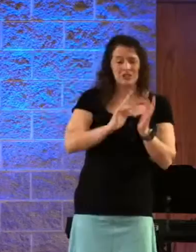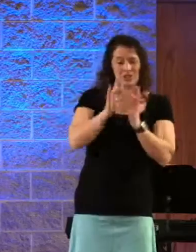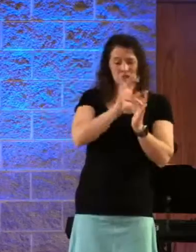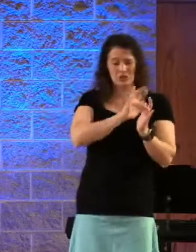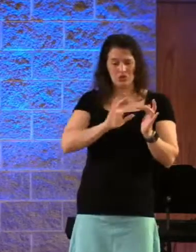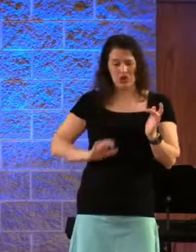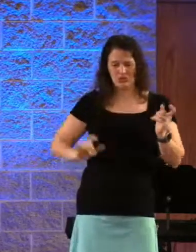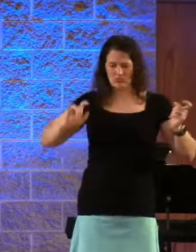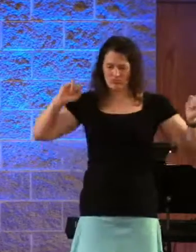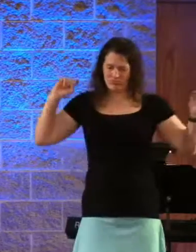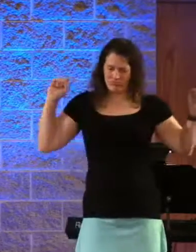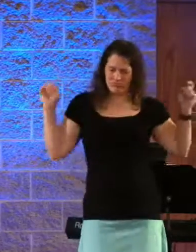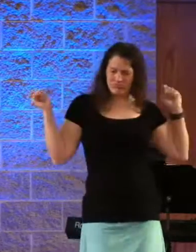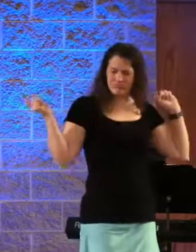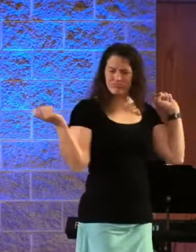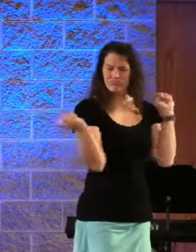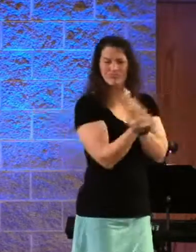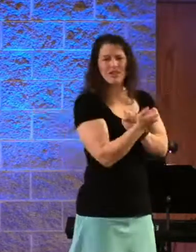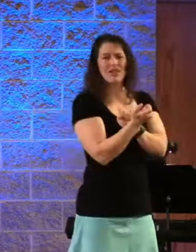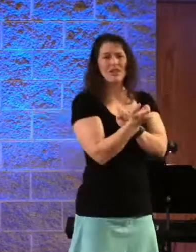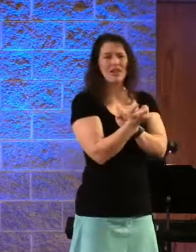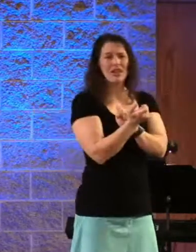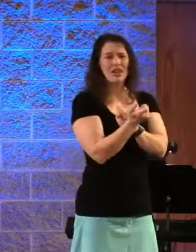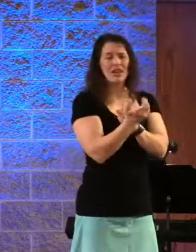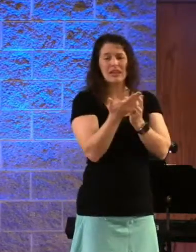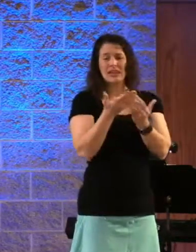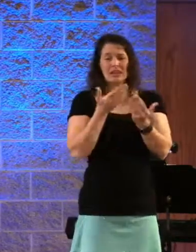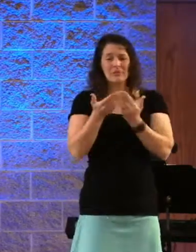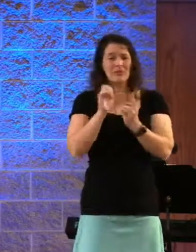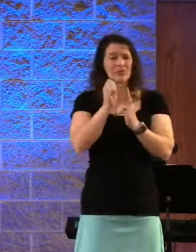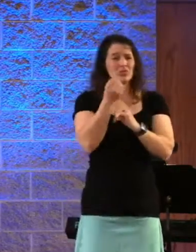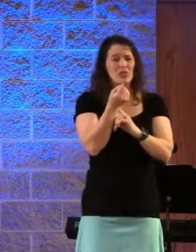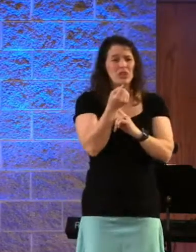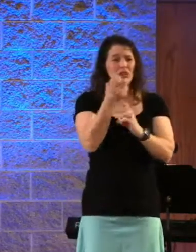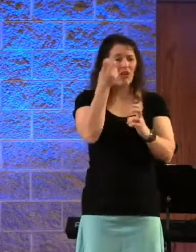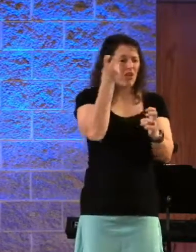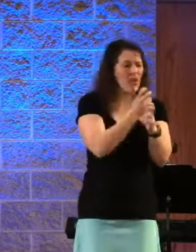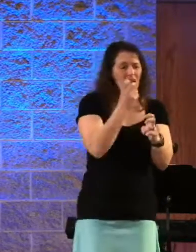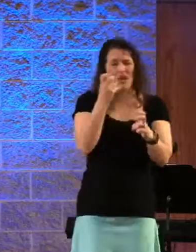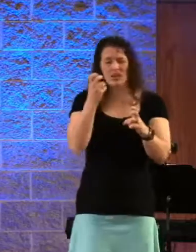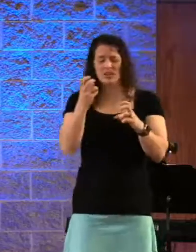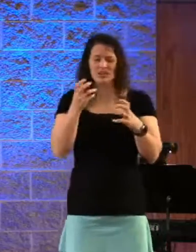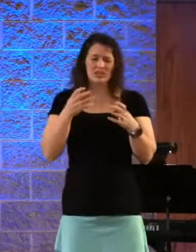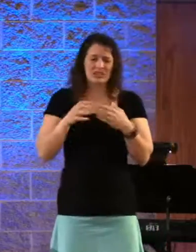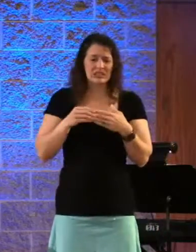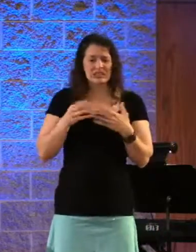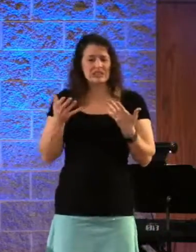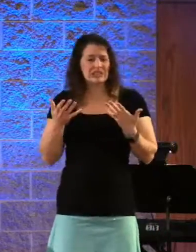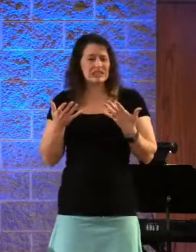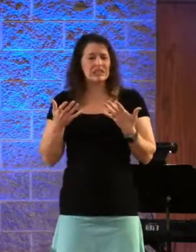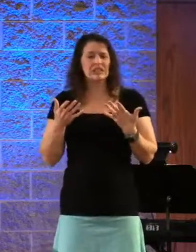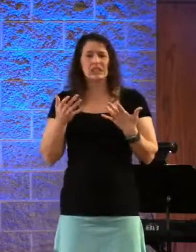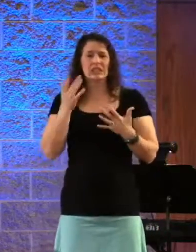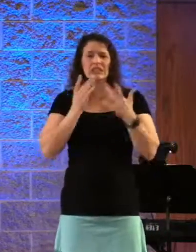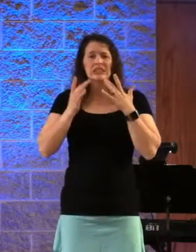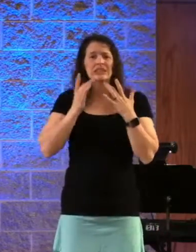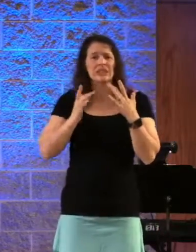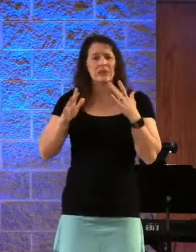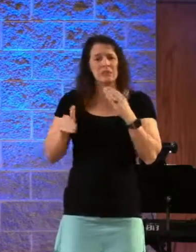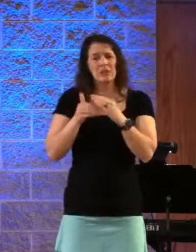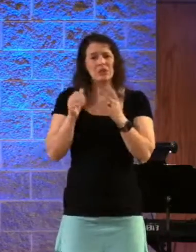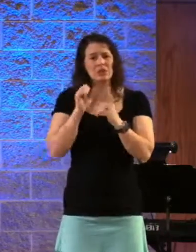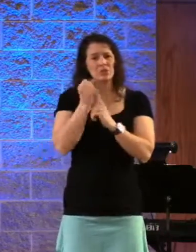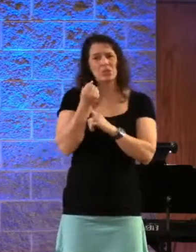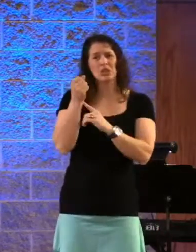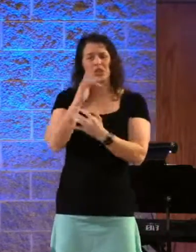all experiences. Jesus can transform the most desperate of any marital situation. And in the church, we